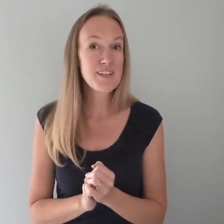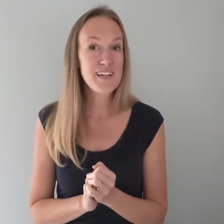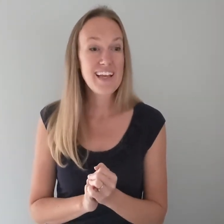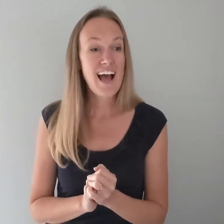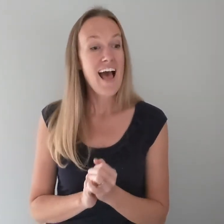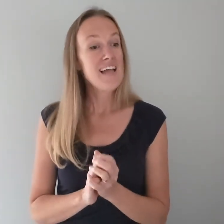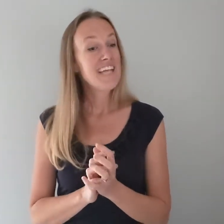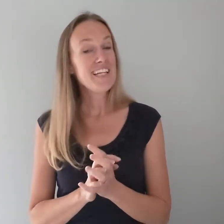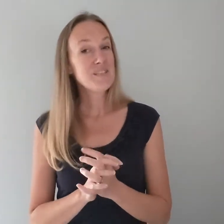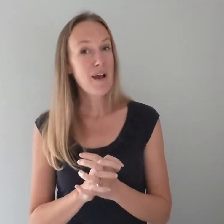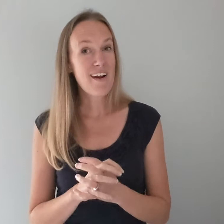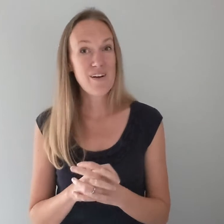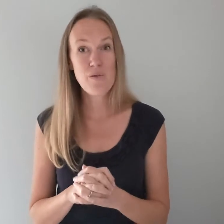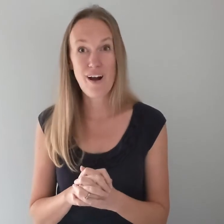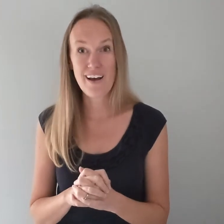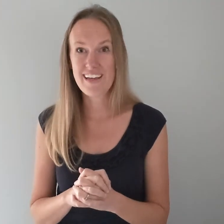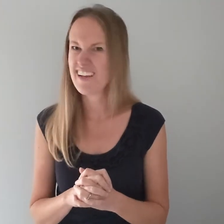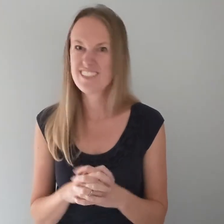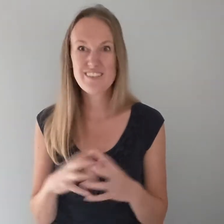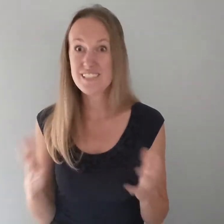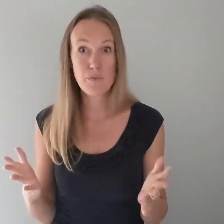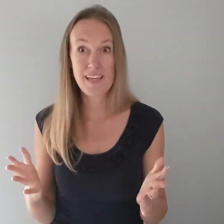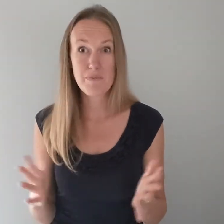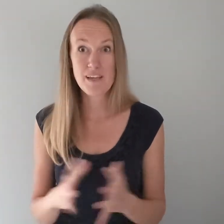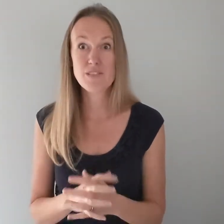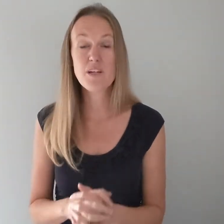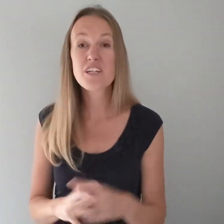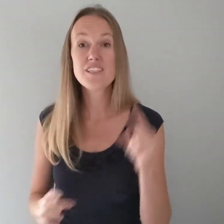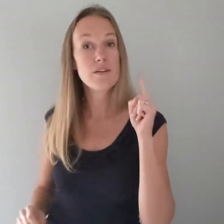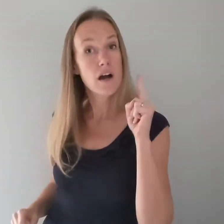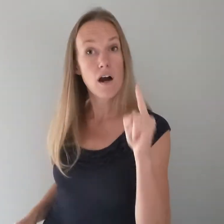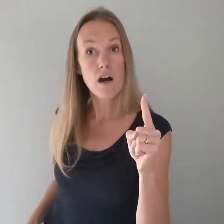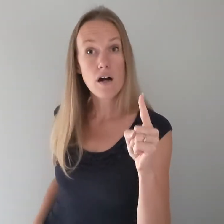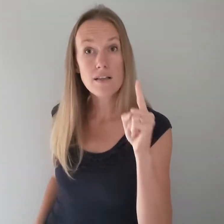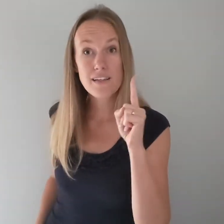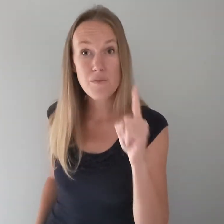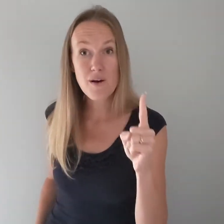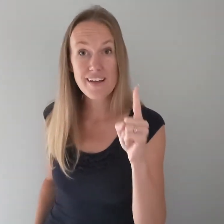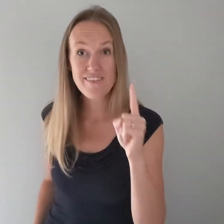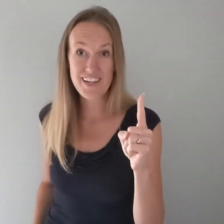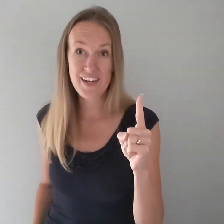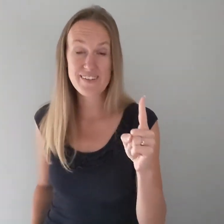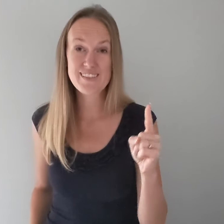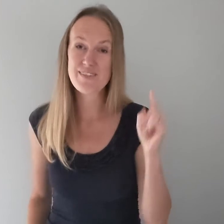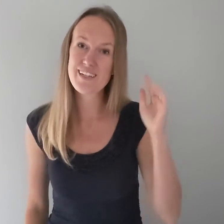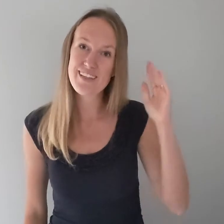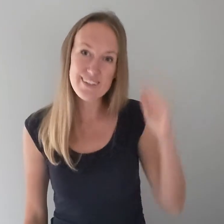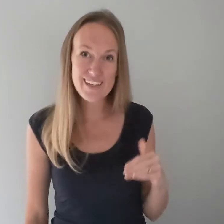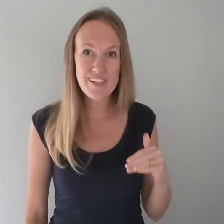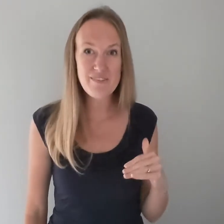learning Change My Heart, Oh God. And I shouldn't have said week because we are going to do it all in one video. So we're going to learn it in one